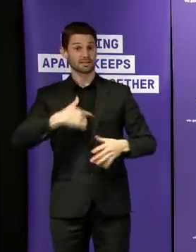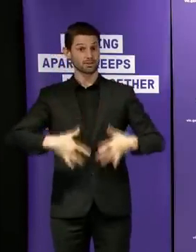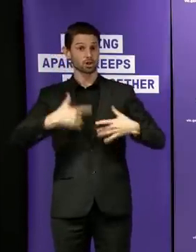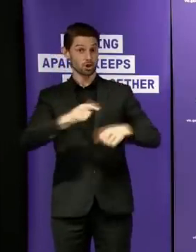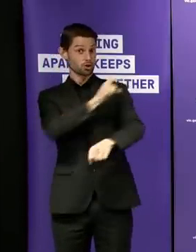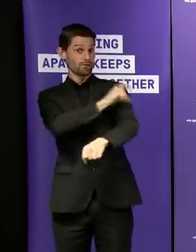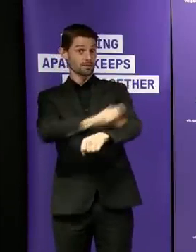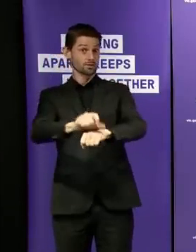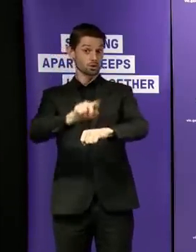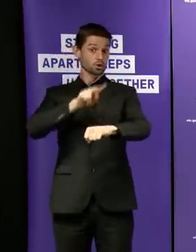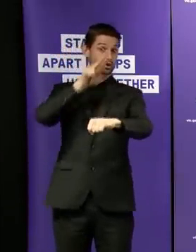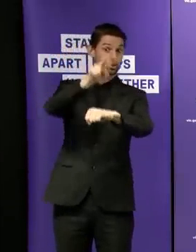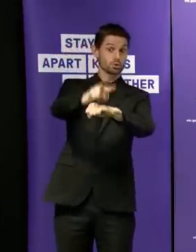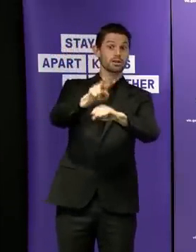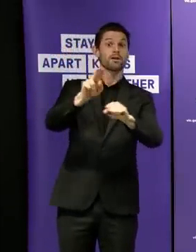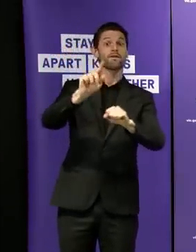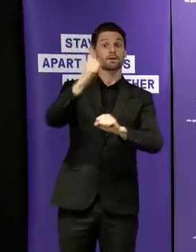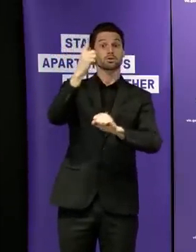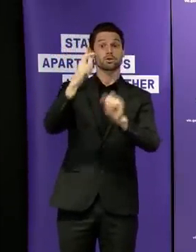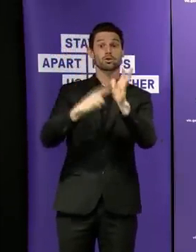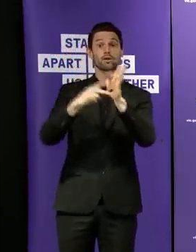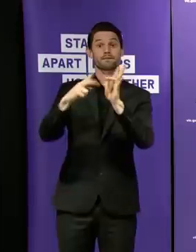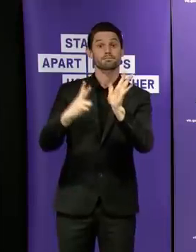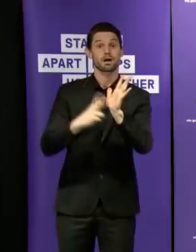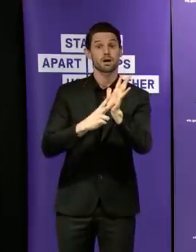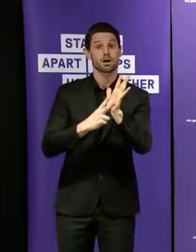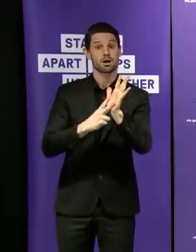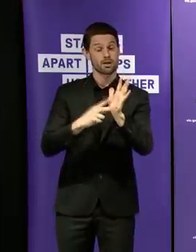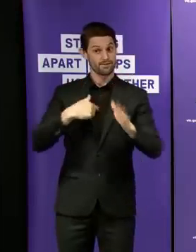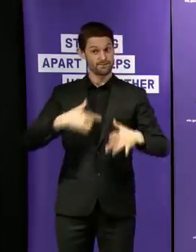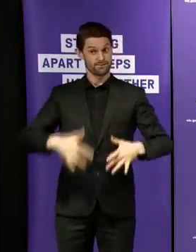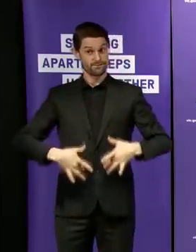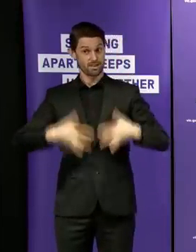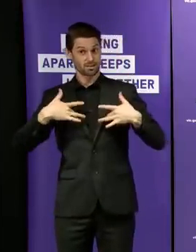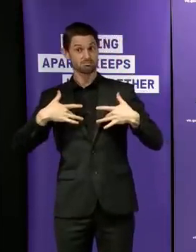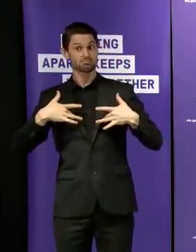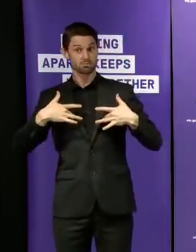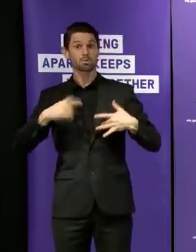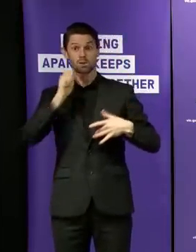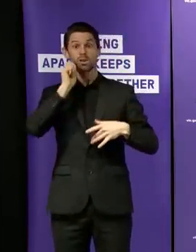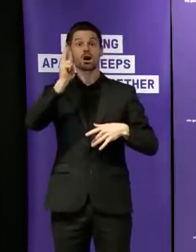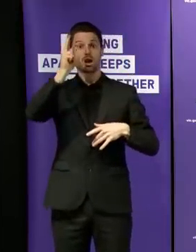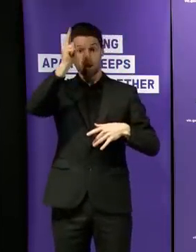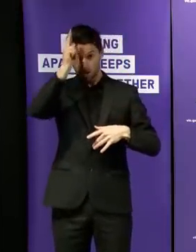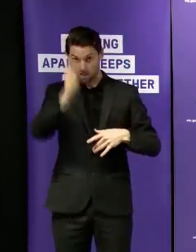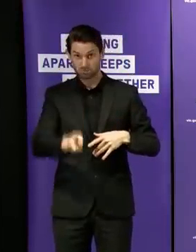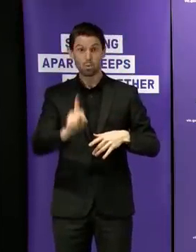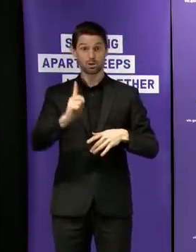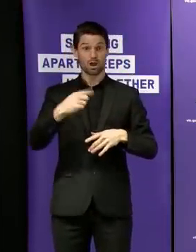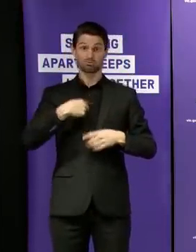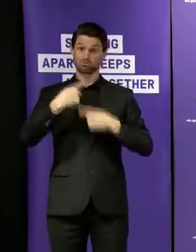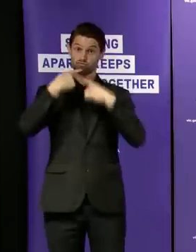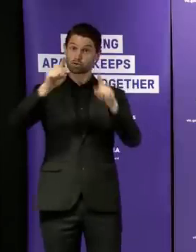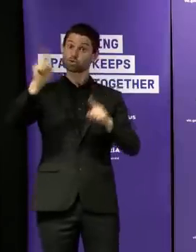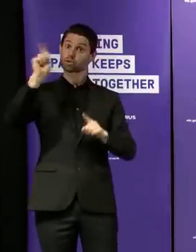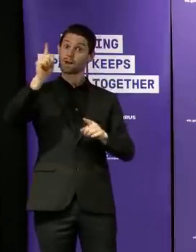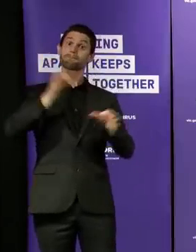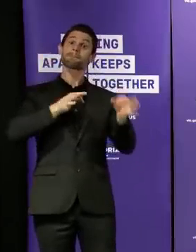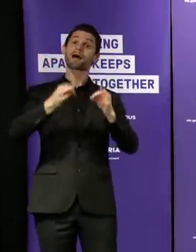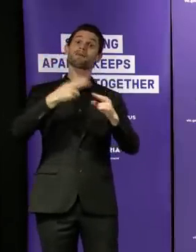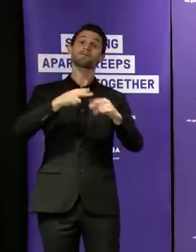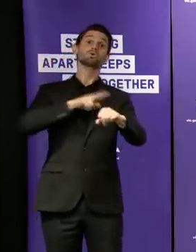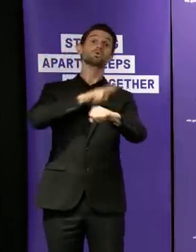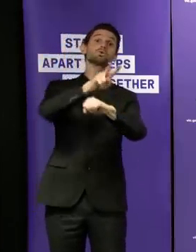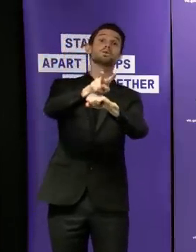November, will be able to, almost as a default setting, proceed to open all the settings that I have listed today.